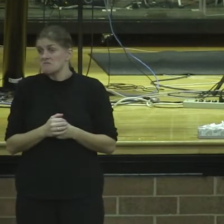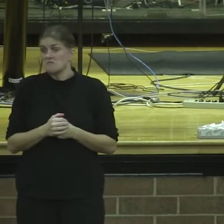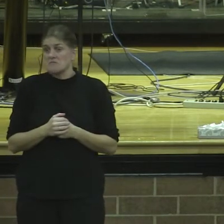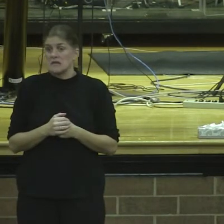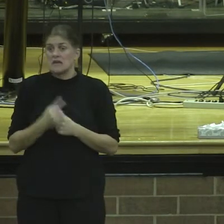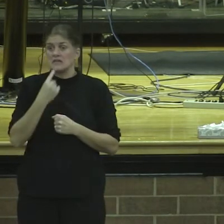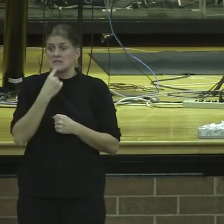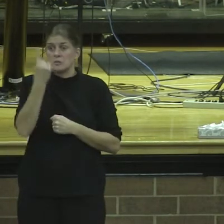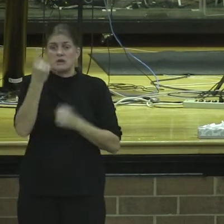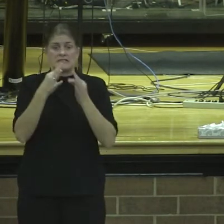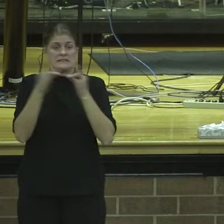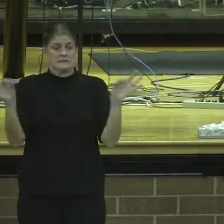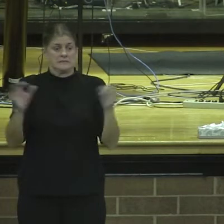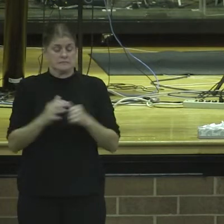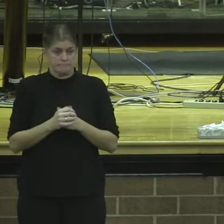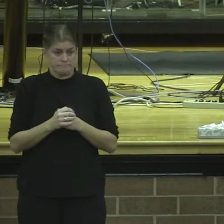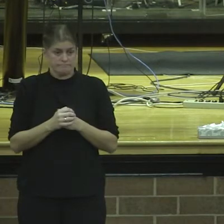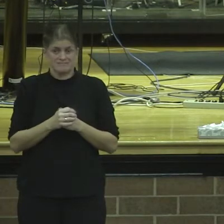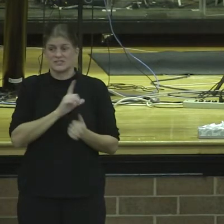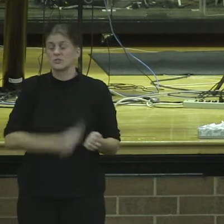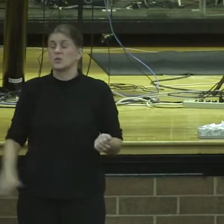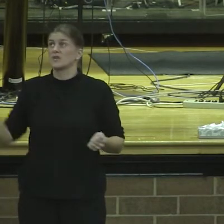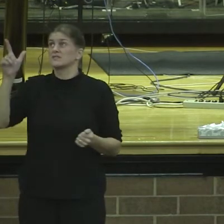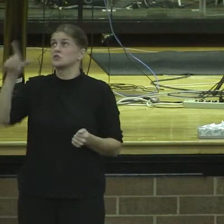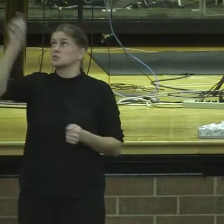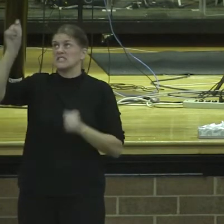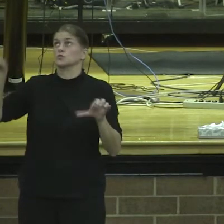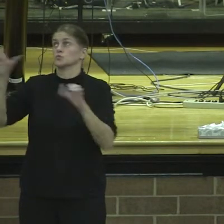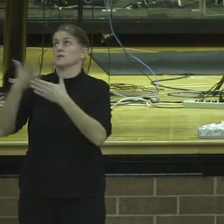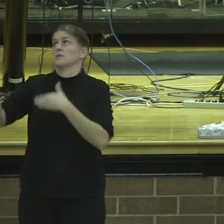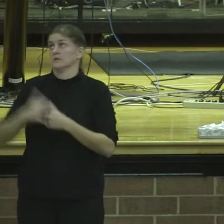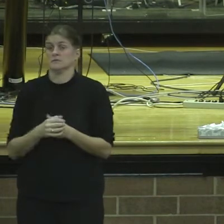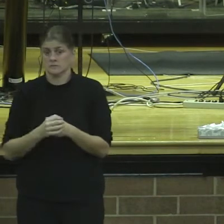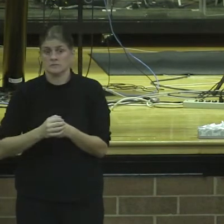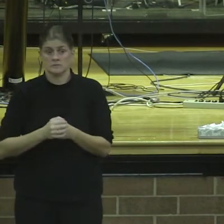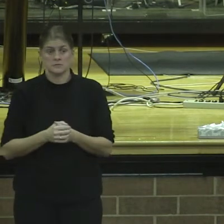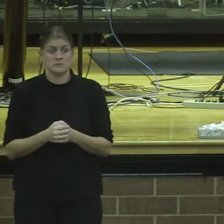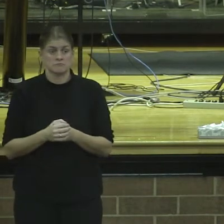one sentence that put me to sleep. I said, Lord, you need to do something.